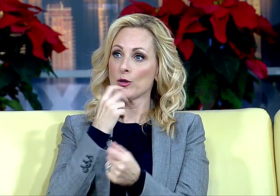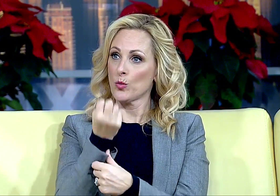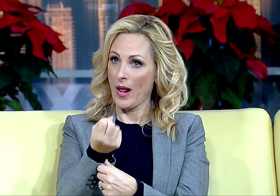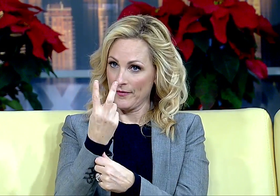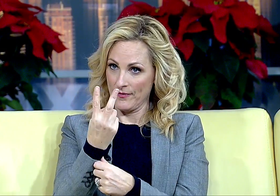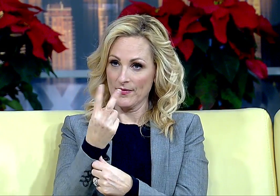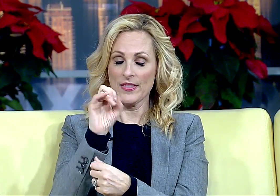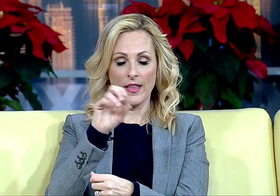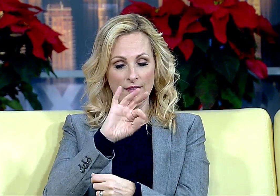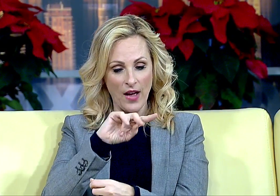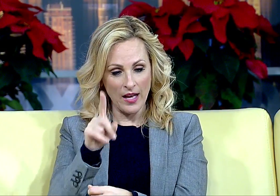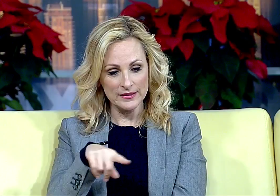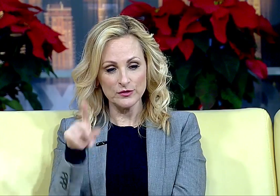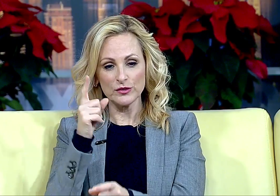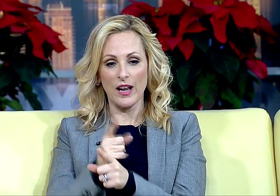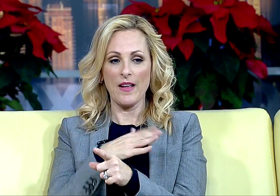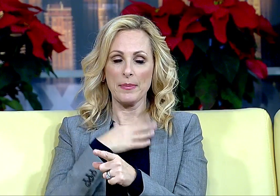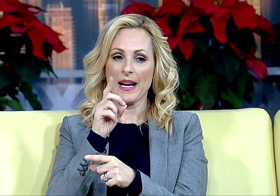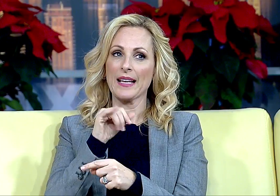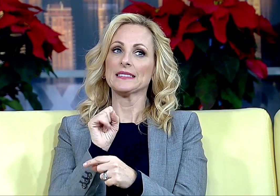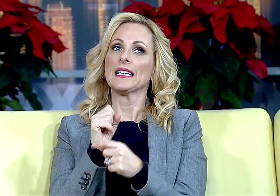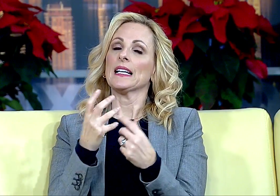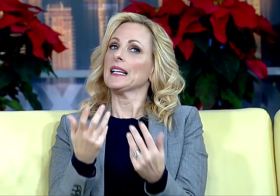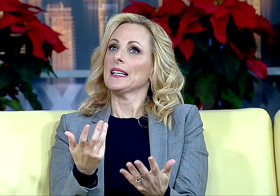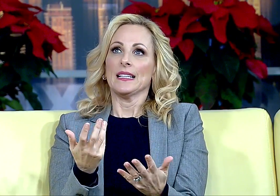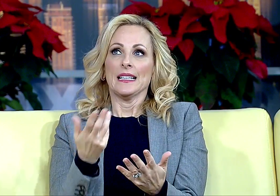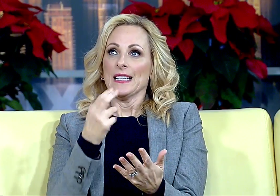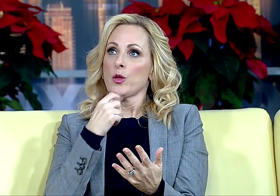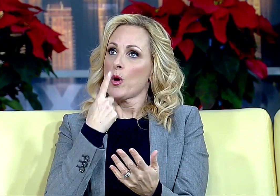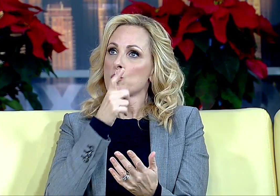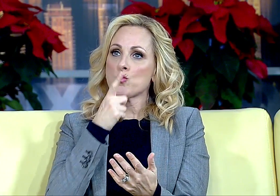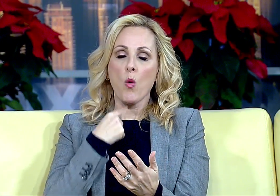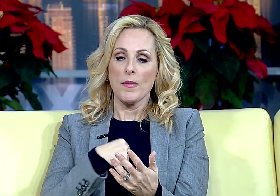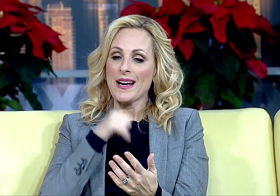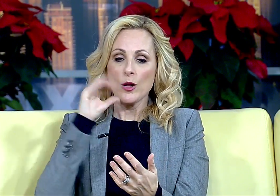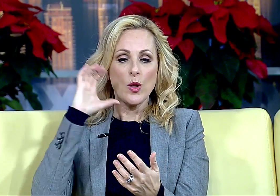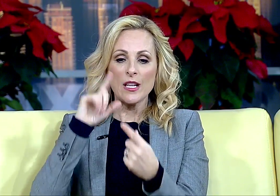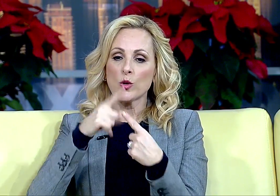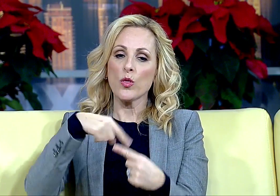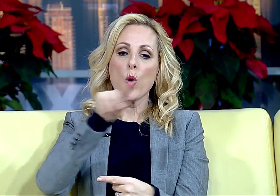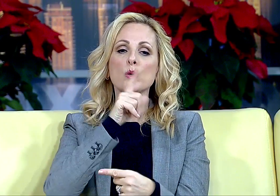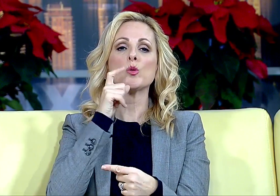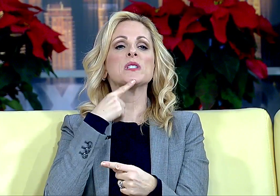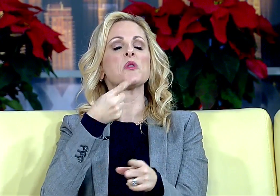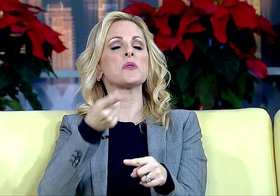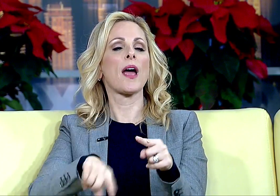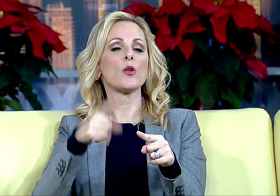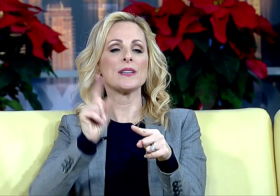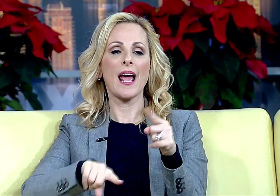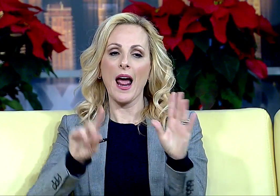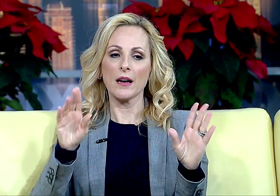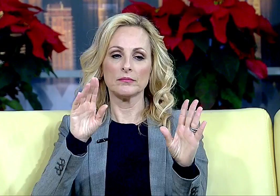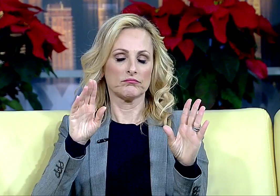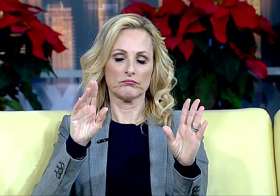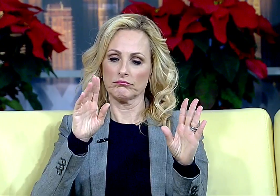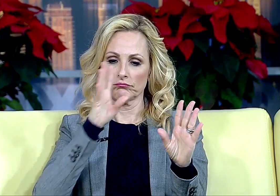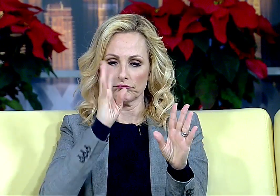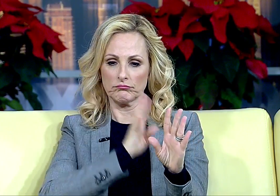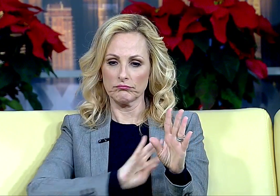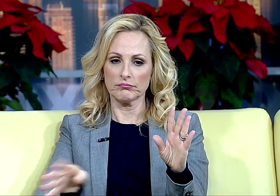Yeah. When I met him when I was 12 years old, and he was the one who told me that I shouldn't listen to anybody who said that you can't do it. You should just